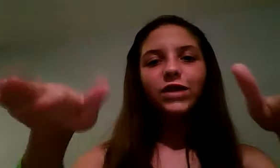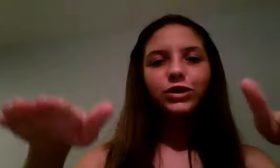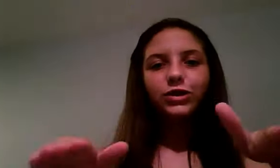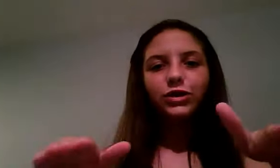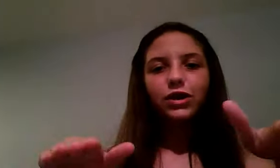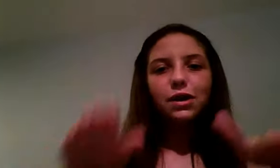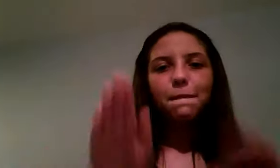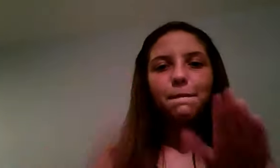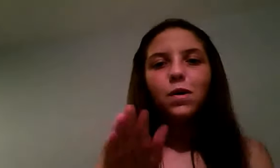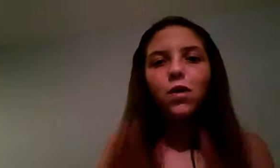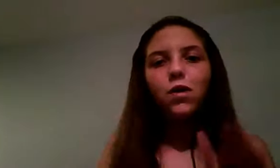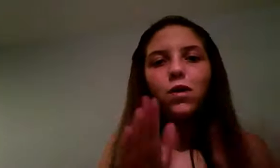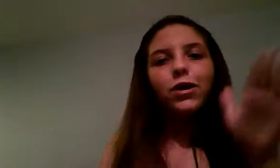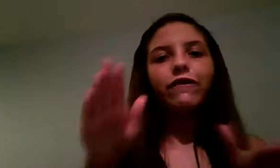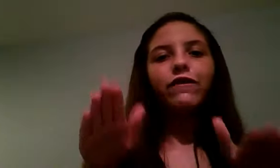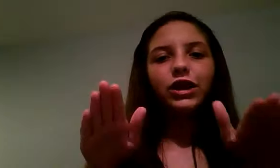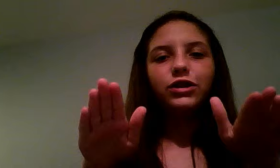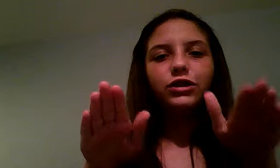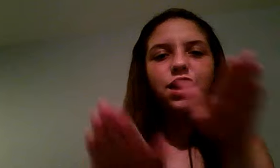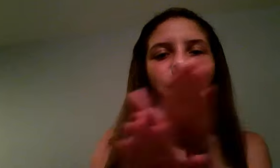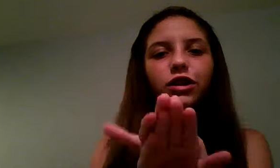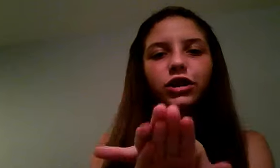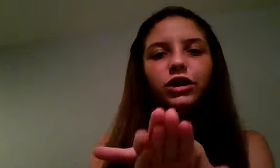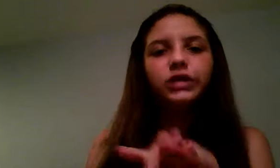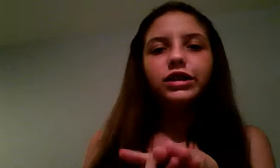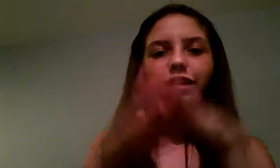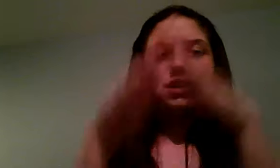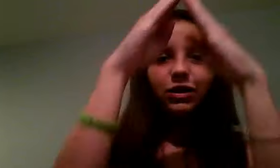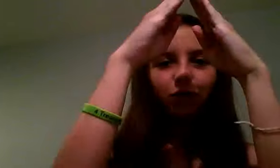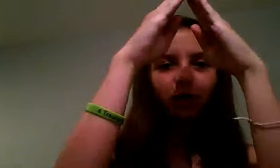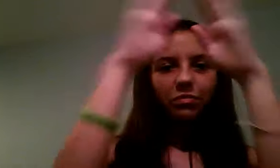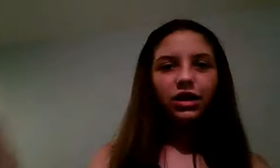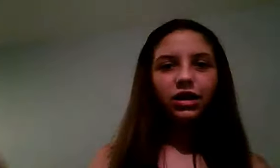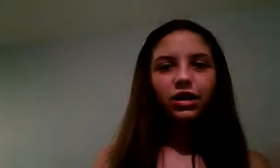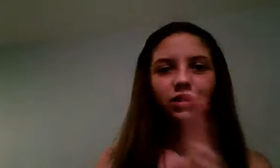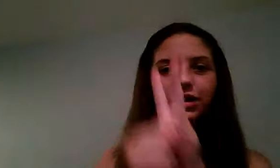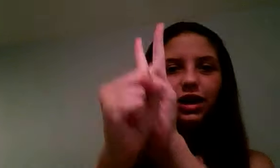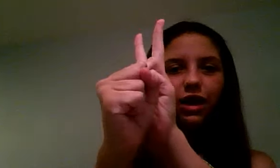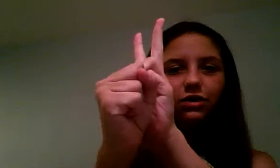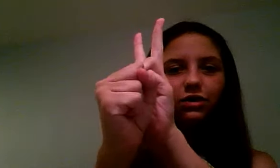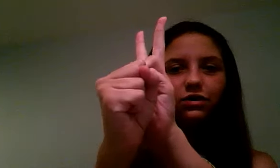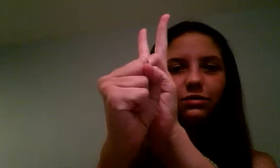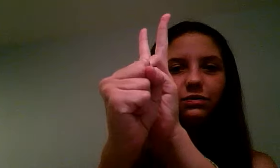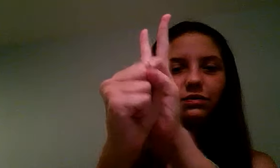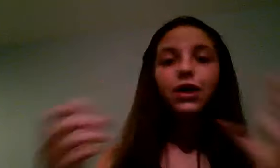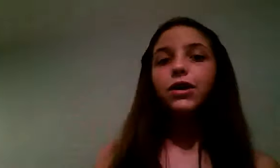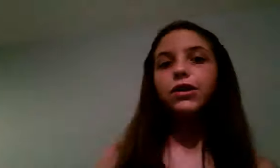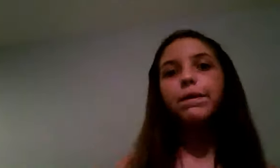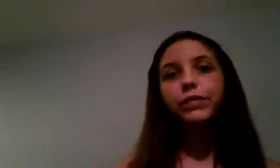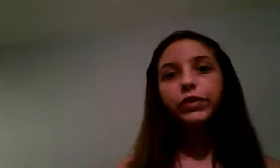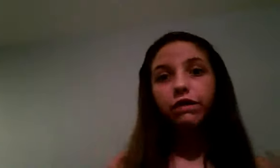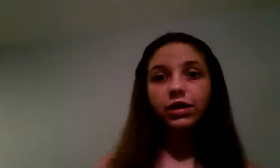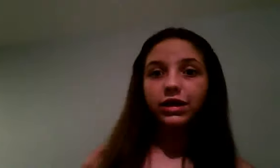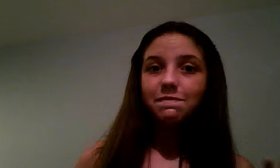fish, more fish, turtle, unicorn, peacock, snail. Okay. If you got that,